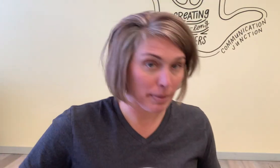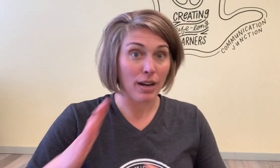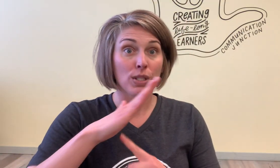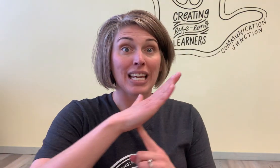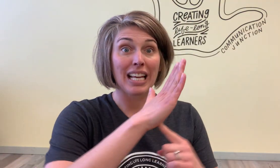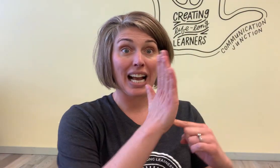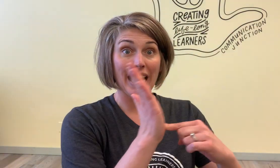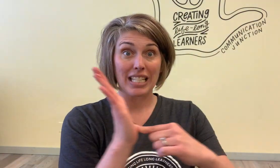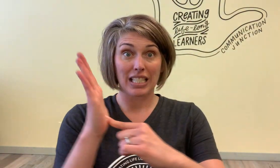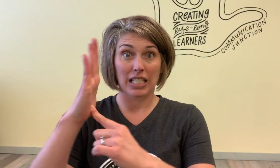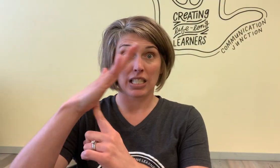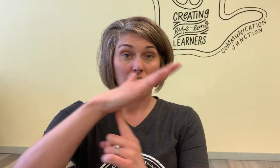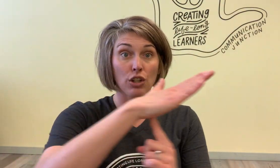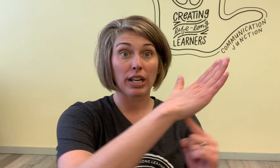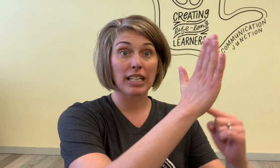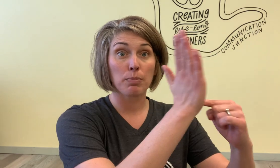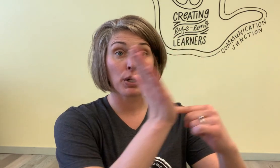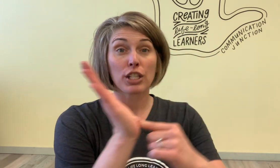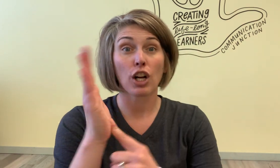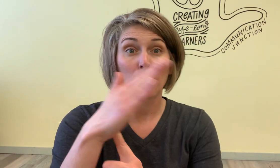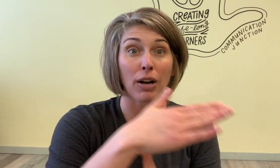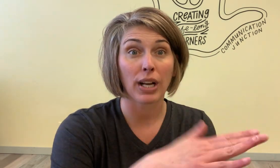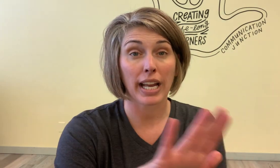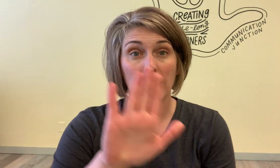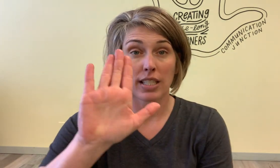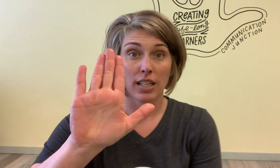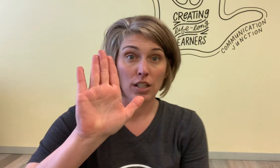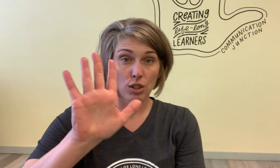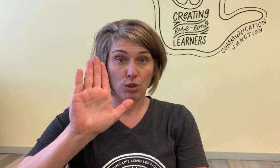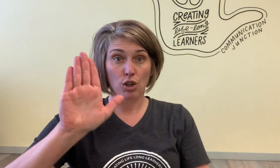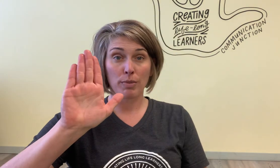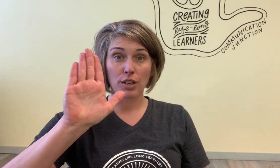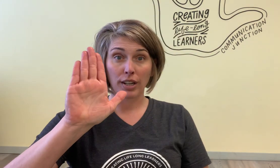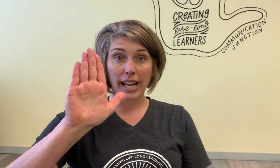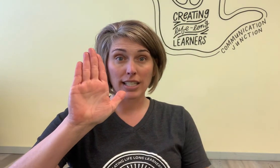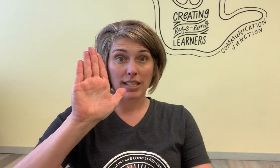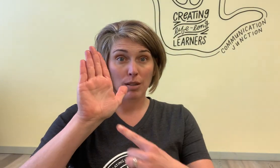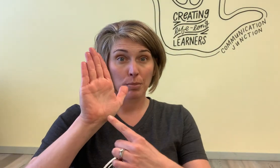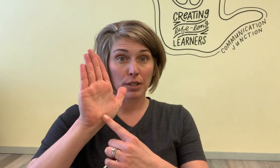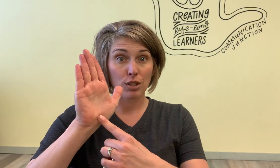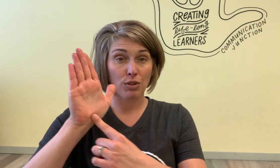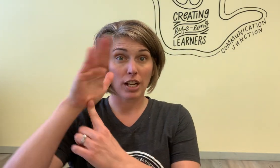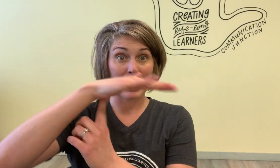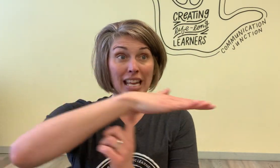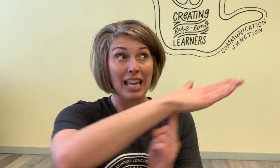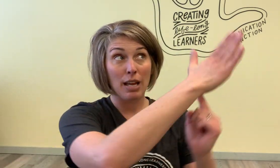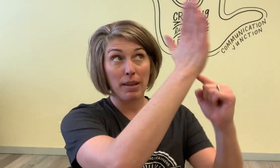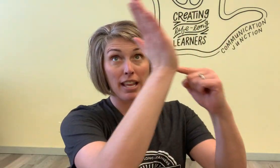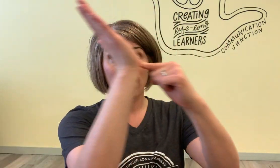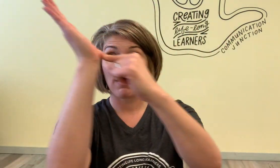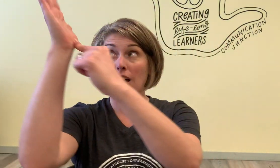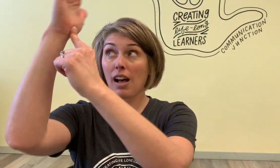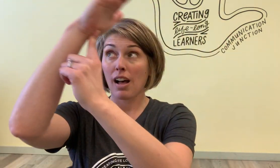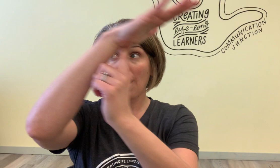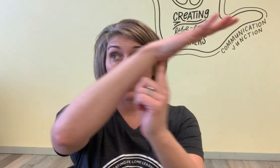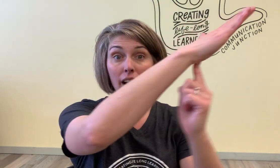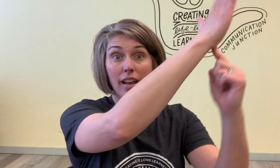about kites, because our next book is all about kites. So show me your kite, put a string on it, make it fly